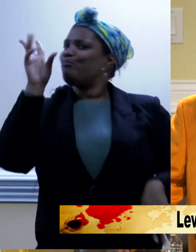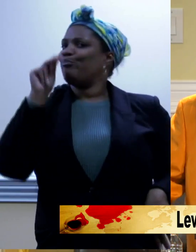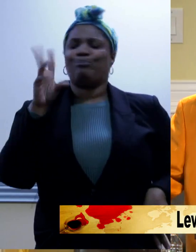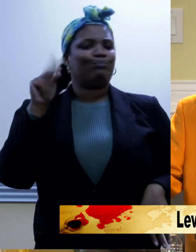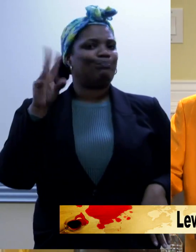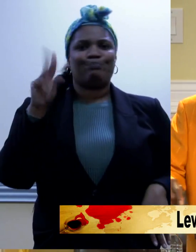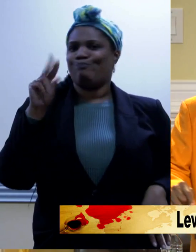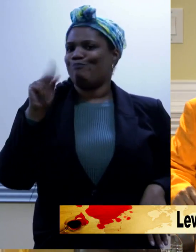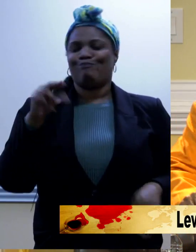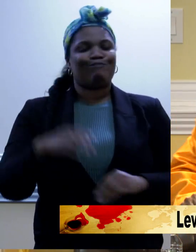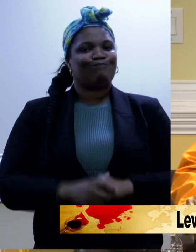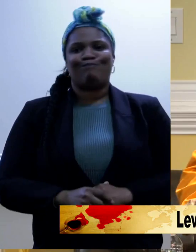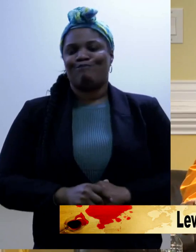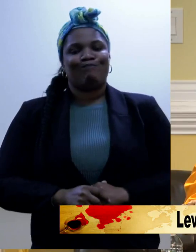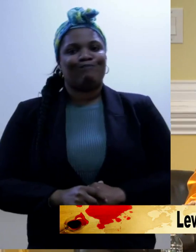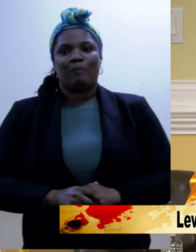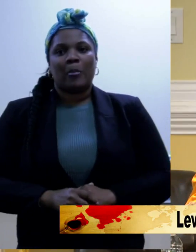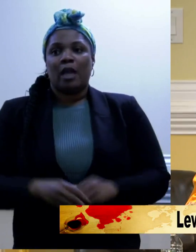Teach.